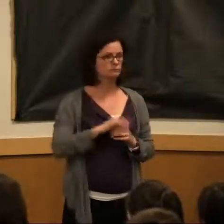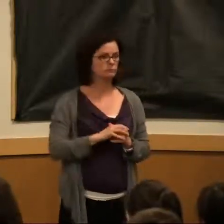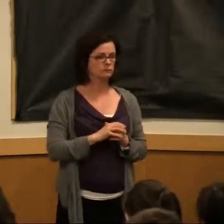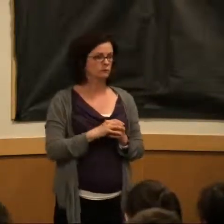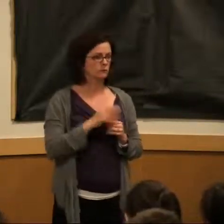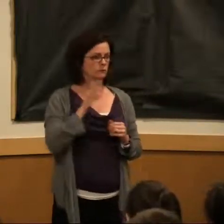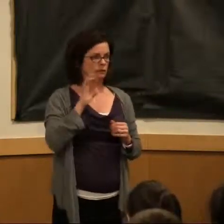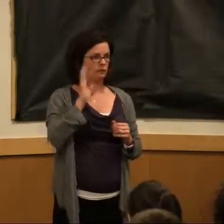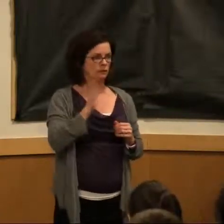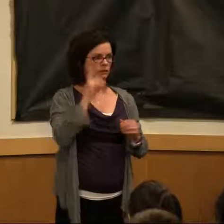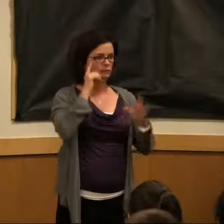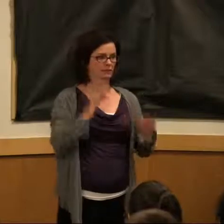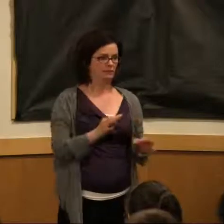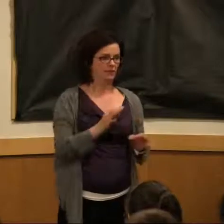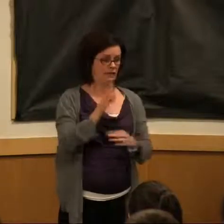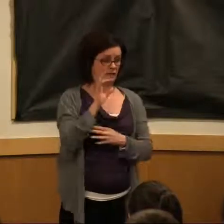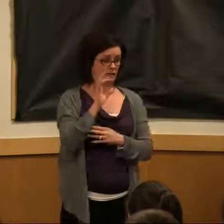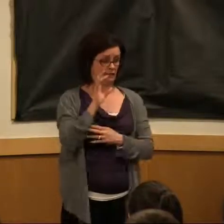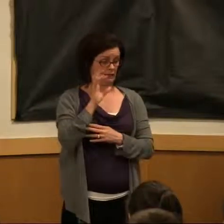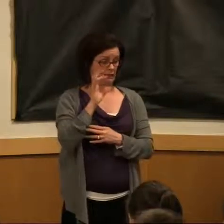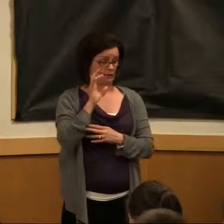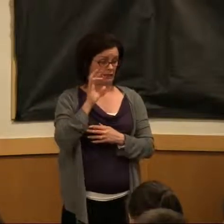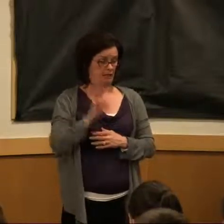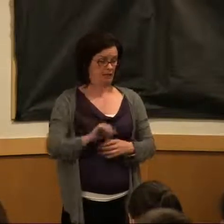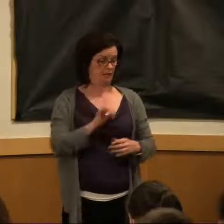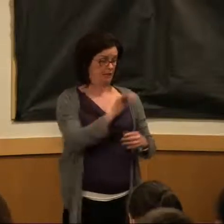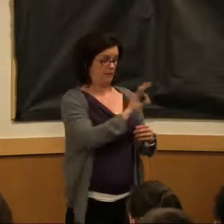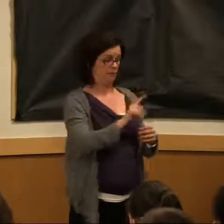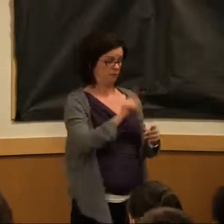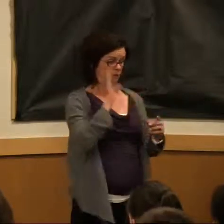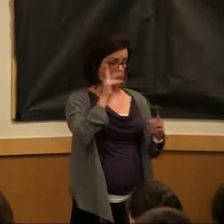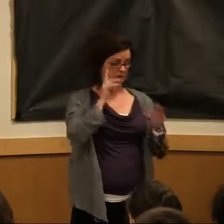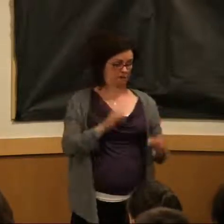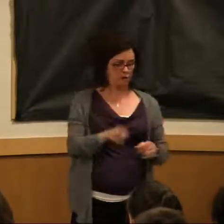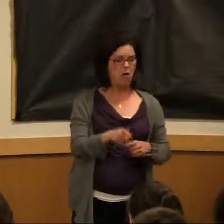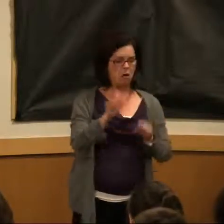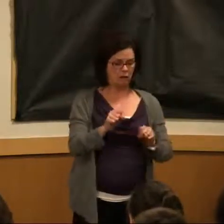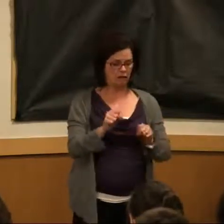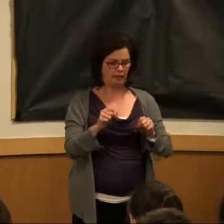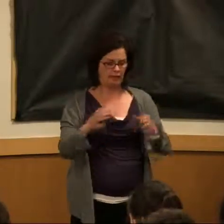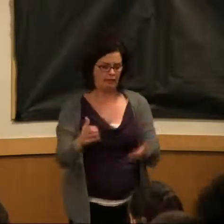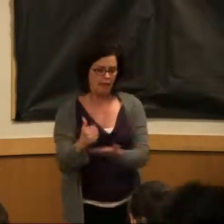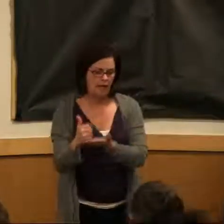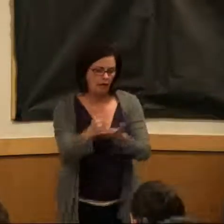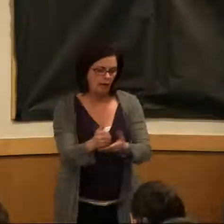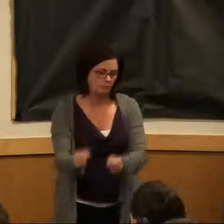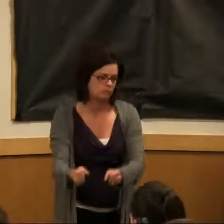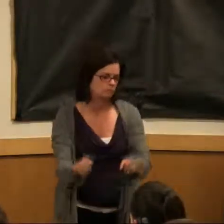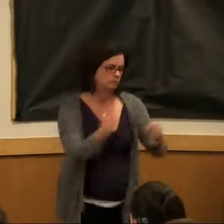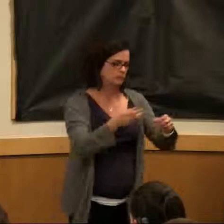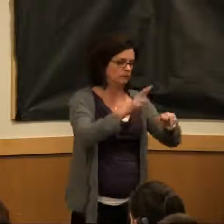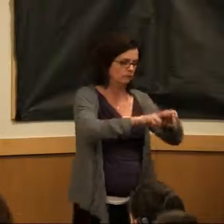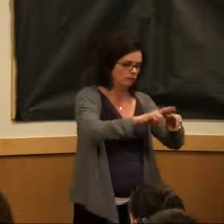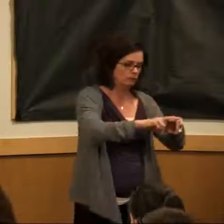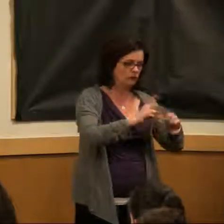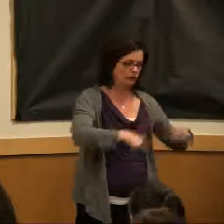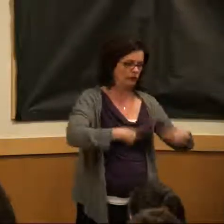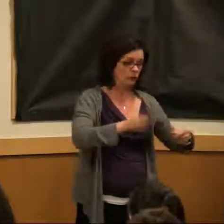that point that they can just pick that person up, put them back in the bed or in the wheelchair, or if they need to take a trip to the